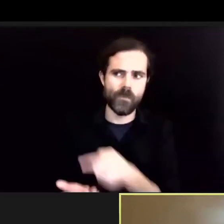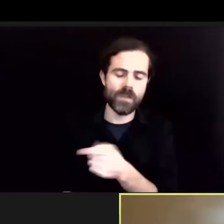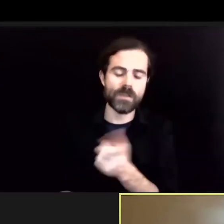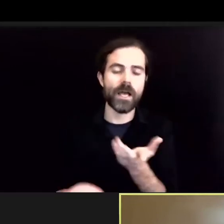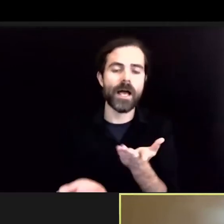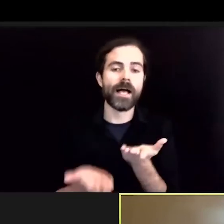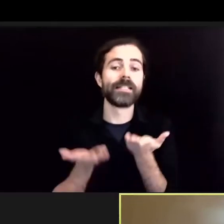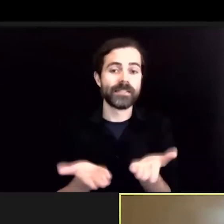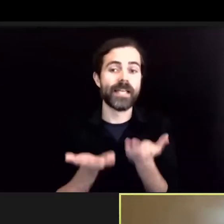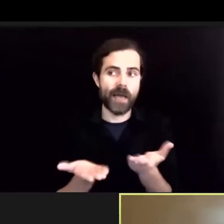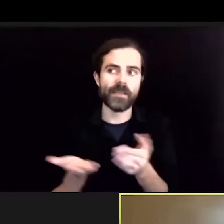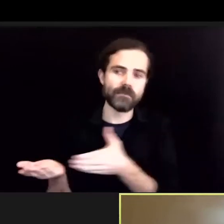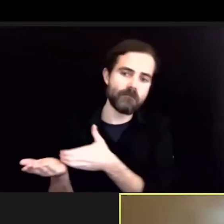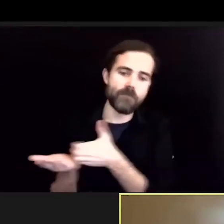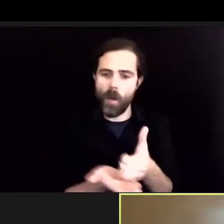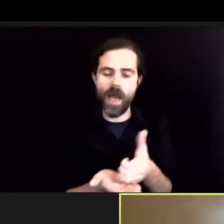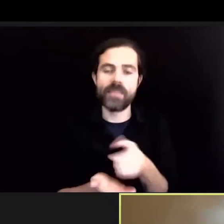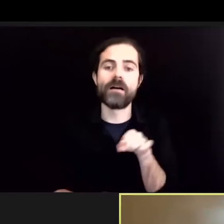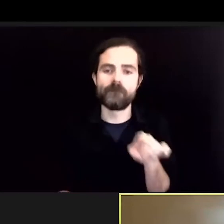use accessible